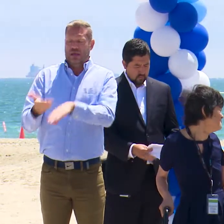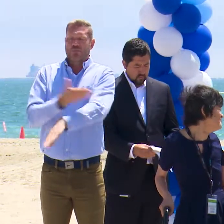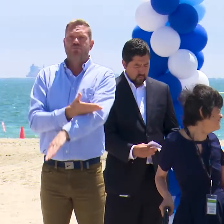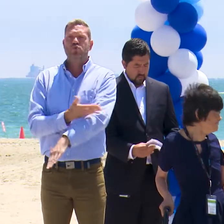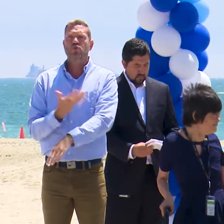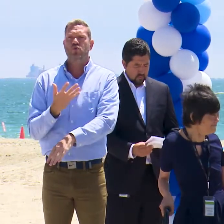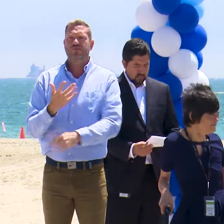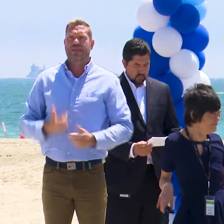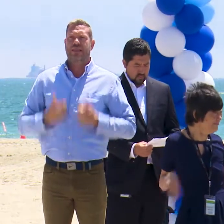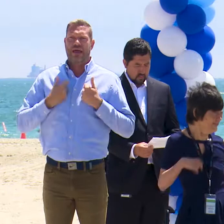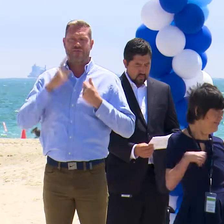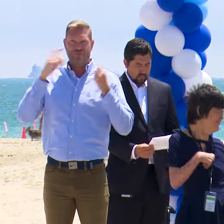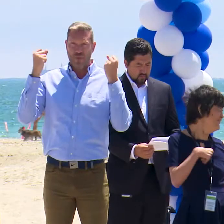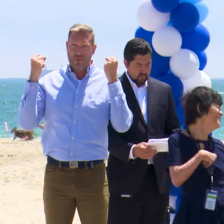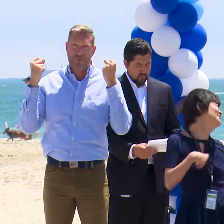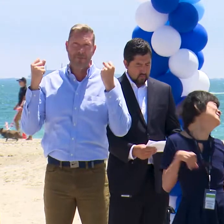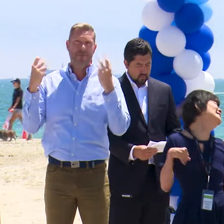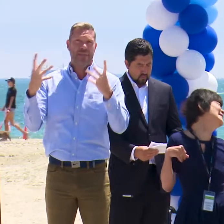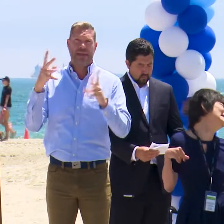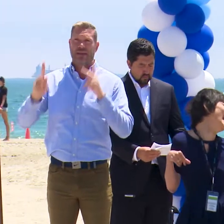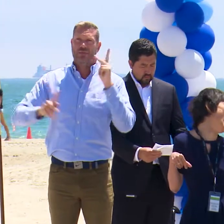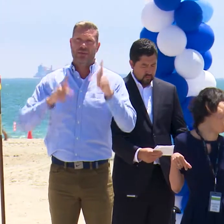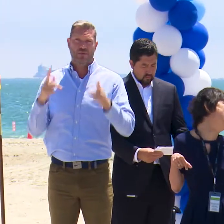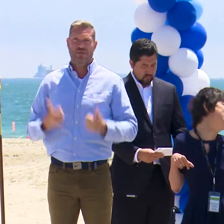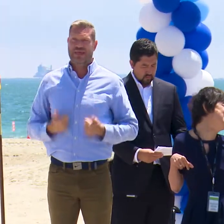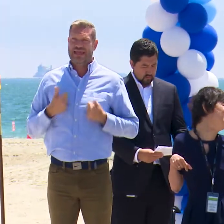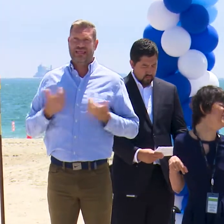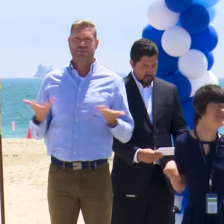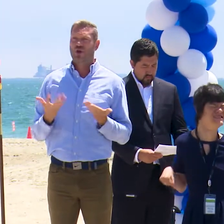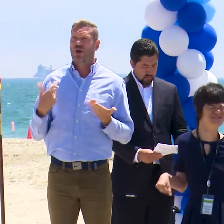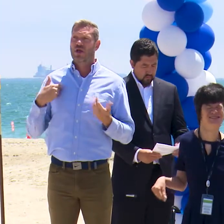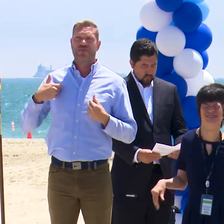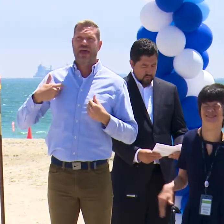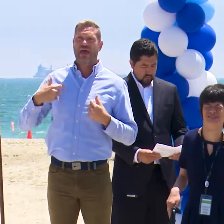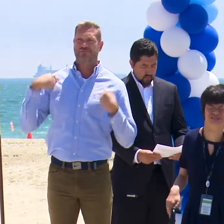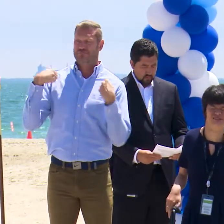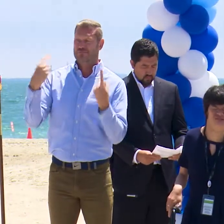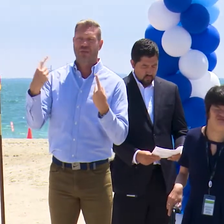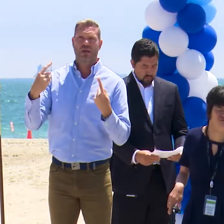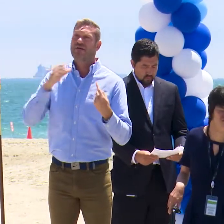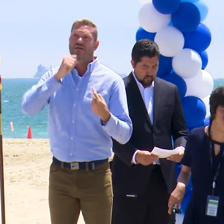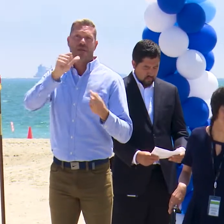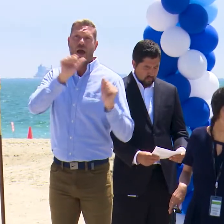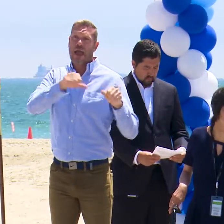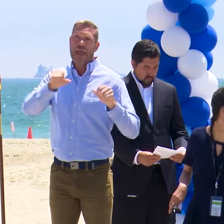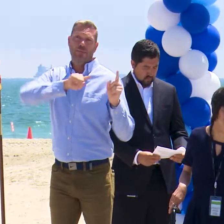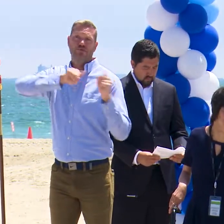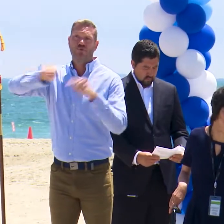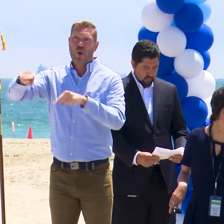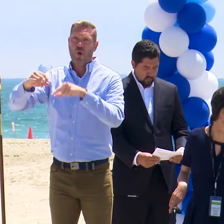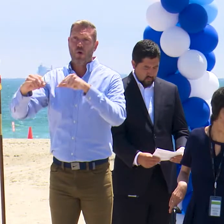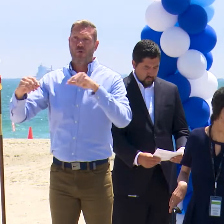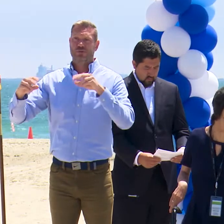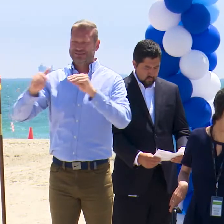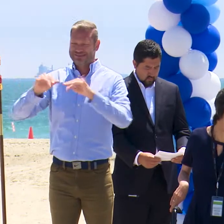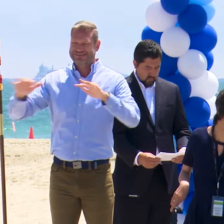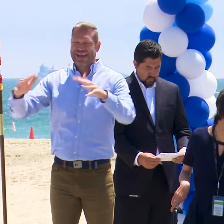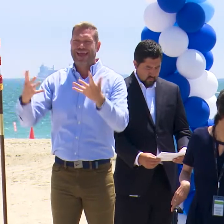residents who have not been able to traverse the sand to reach the water. These bright blue